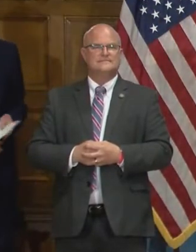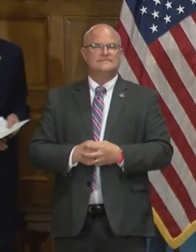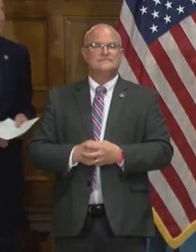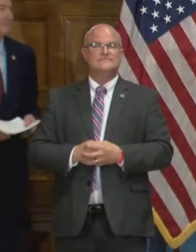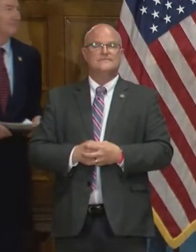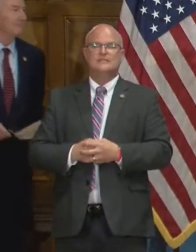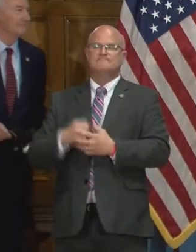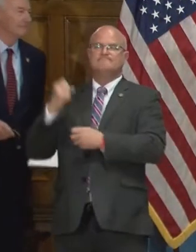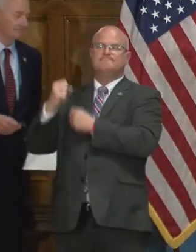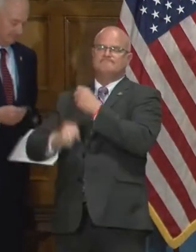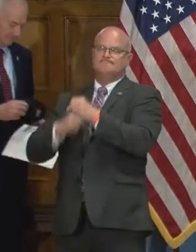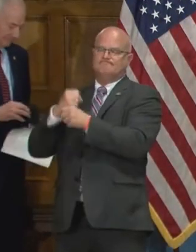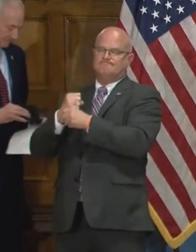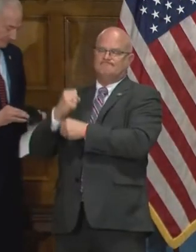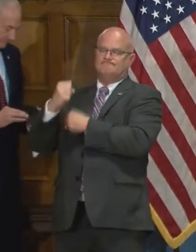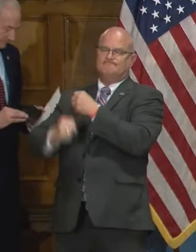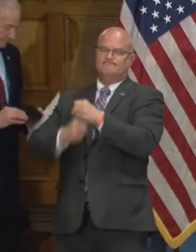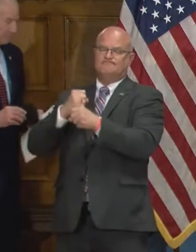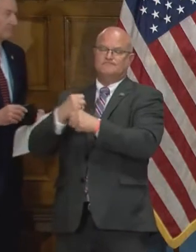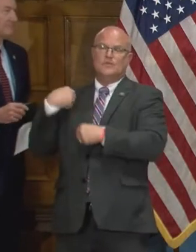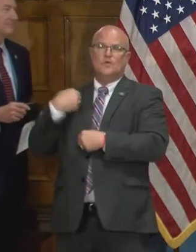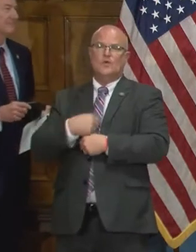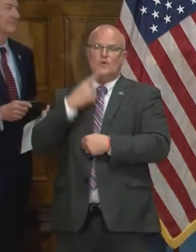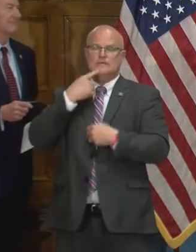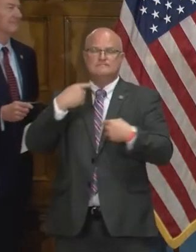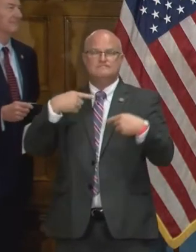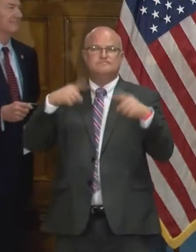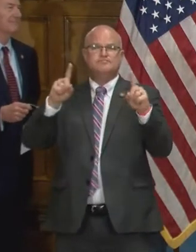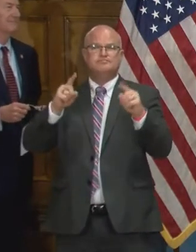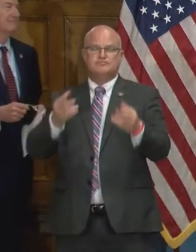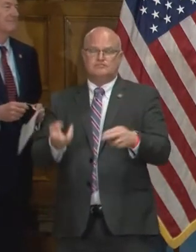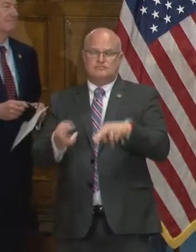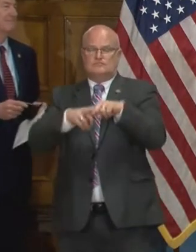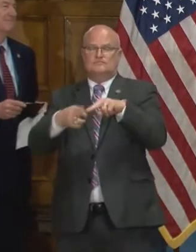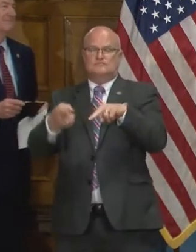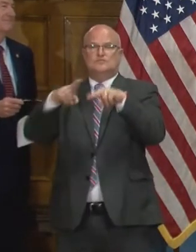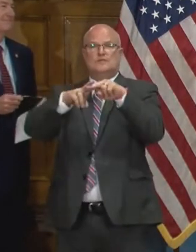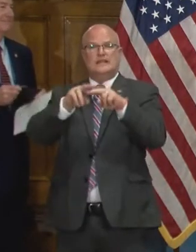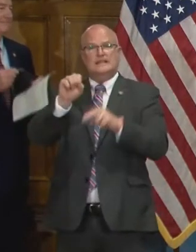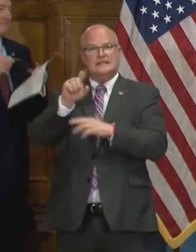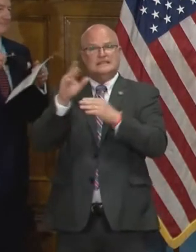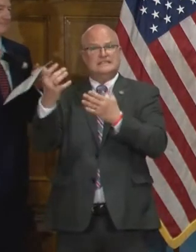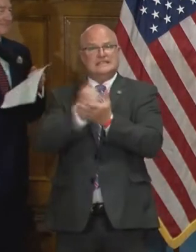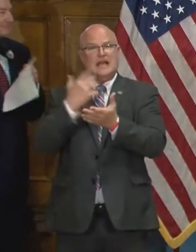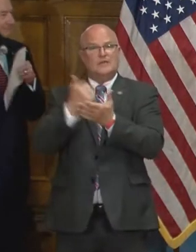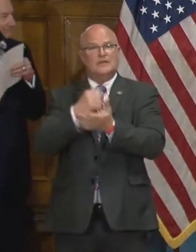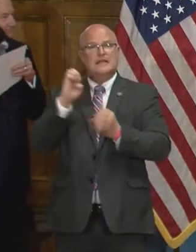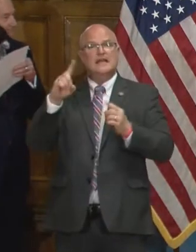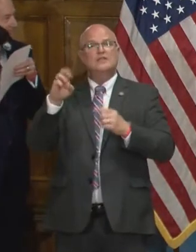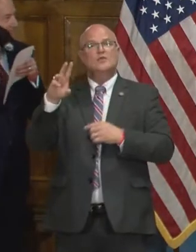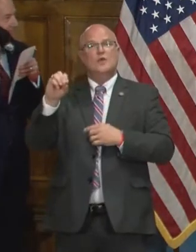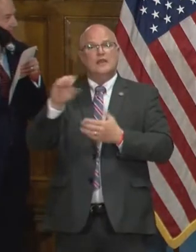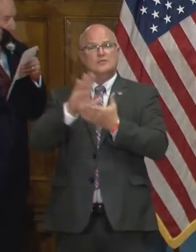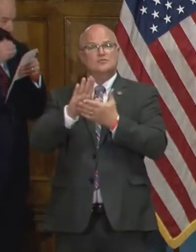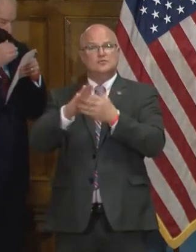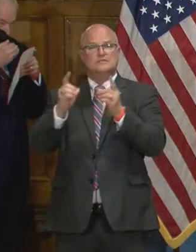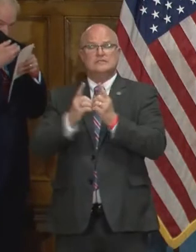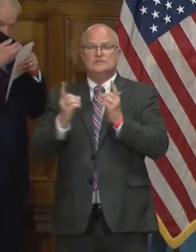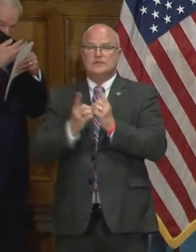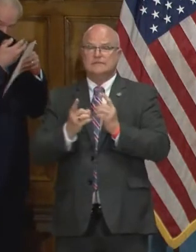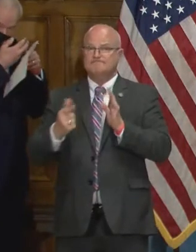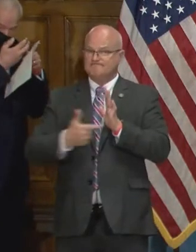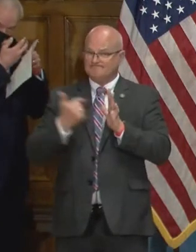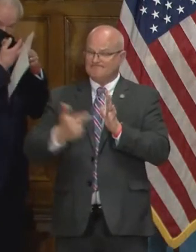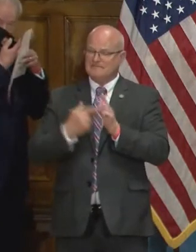So for years, we have really strived to raise the salary in the El Dorado School District. And it can be a struggle at